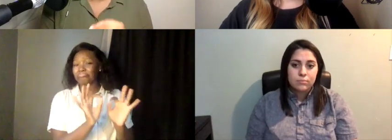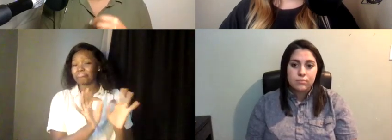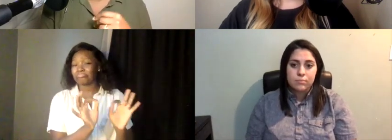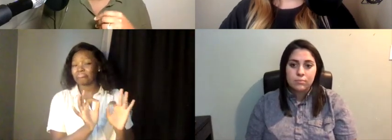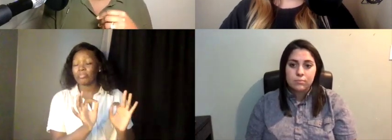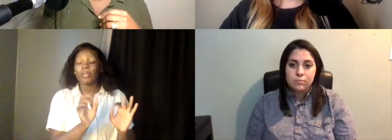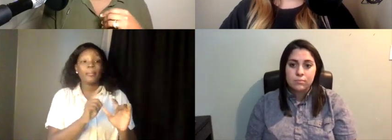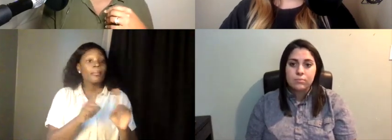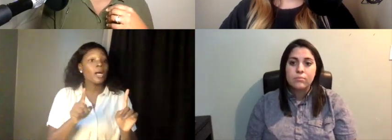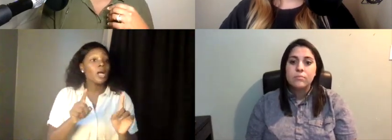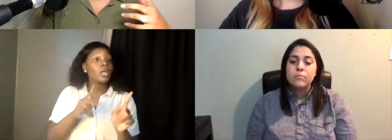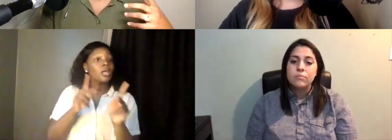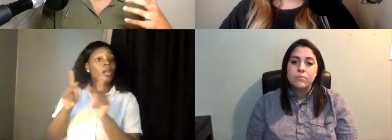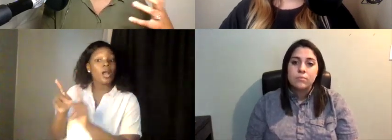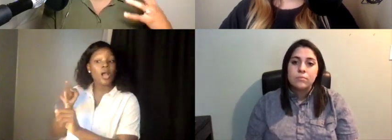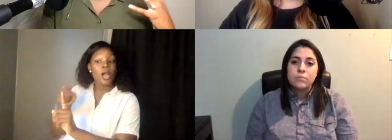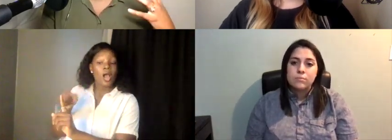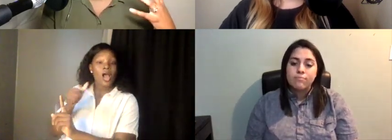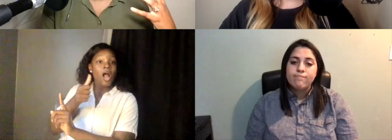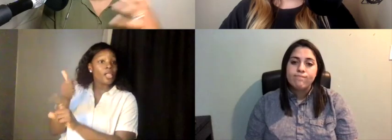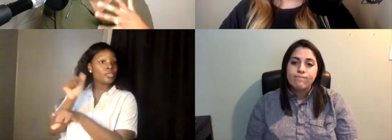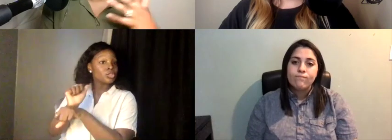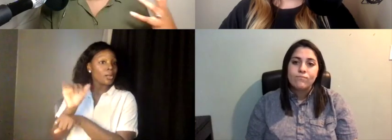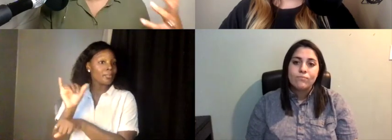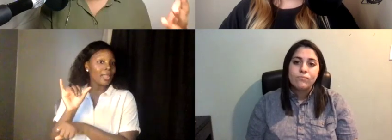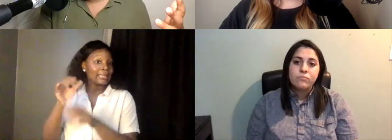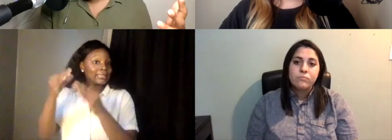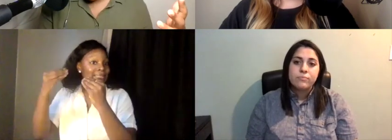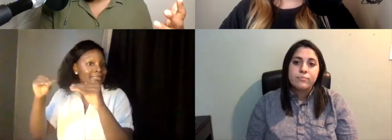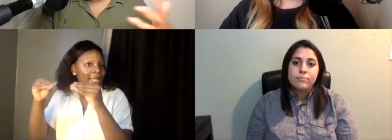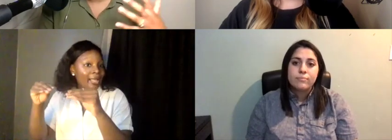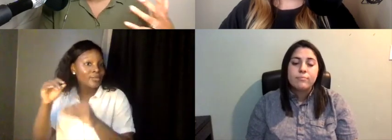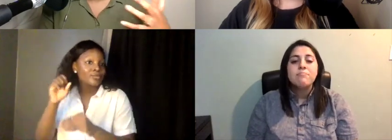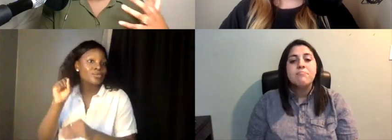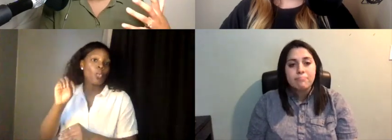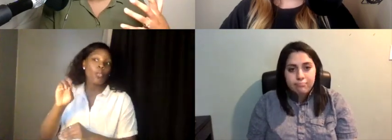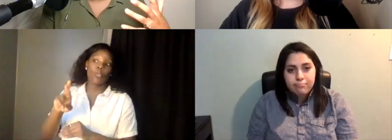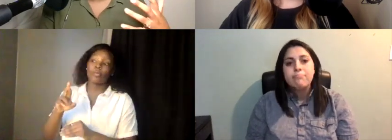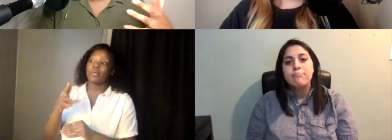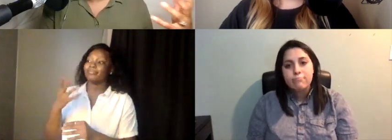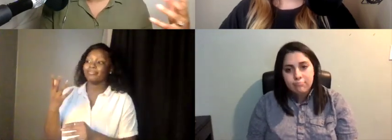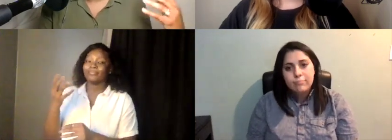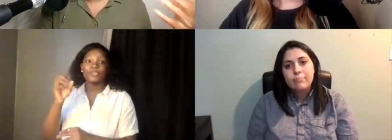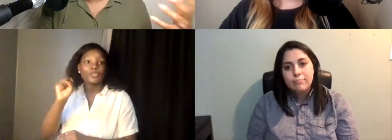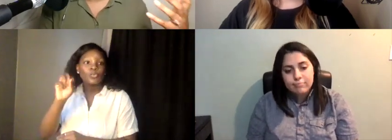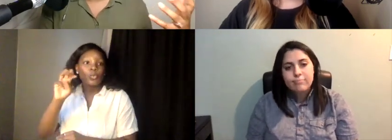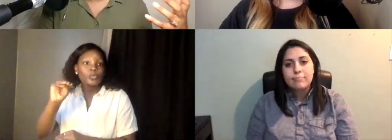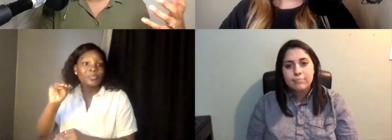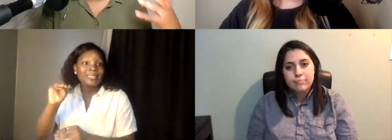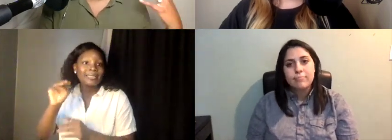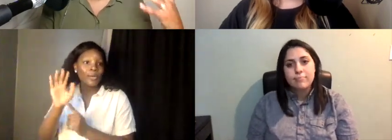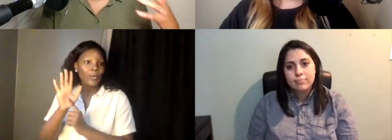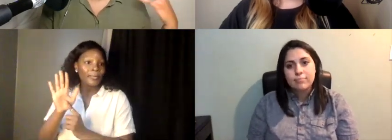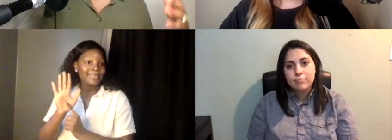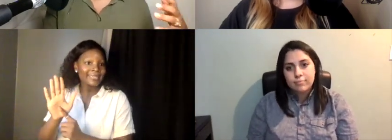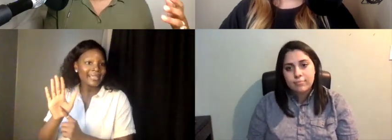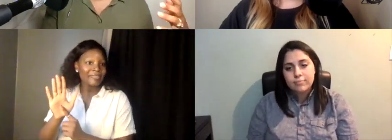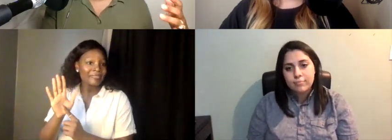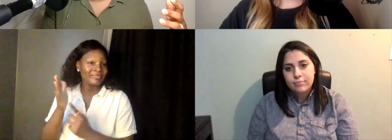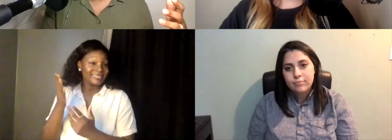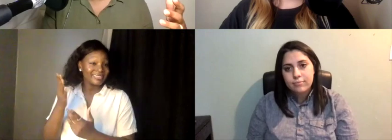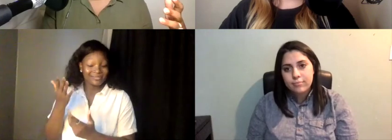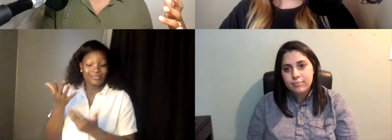sales or something where, you know, a social media rep or something like that, they kind of want you to like look the